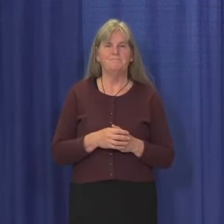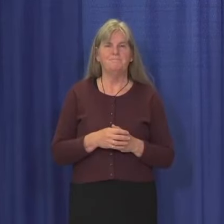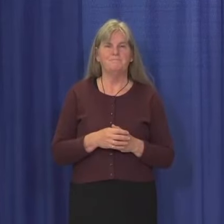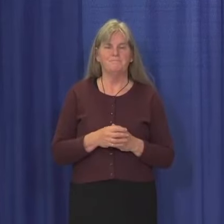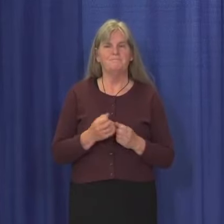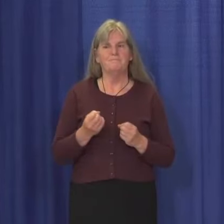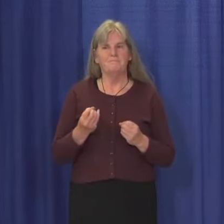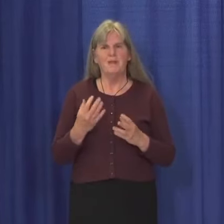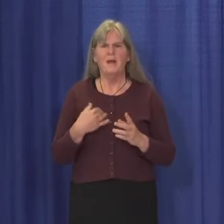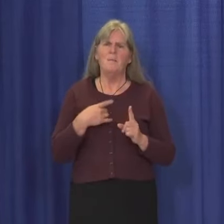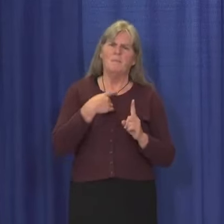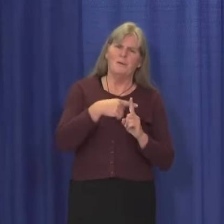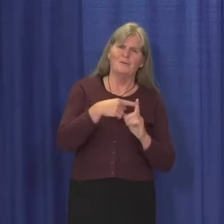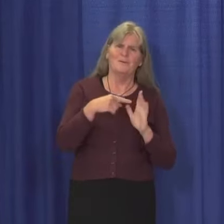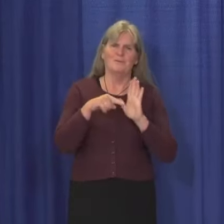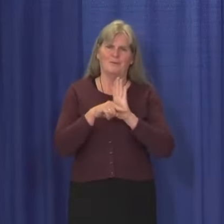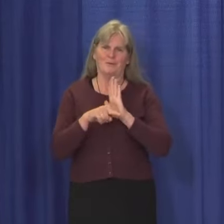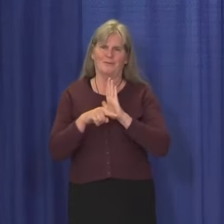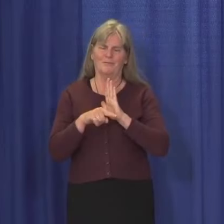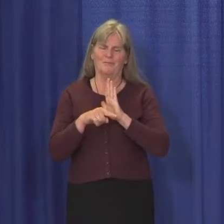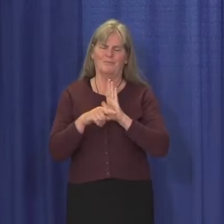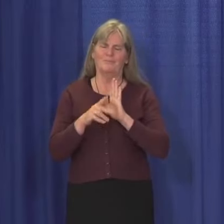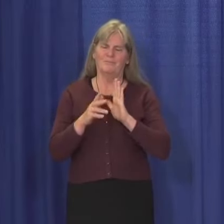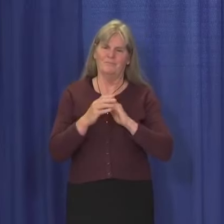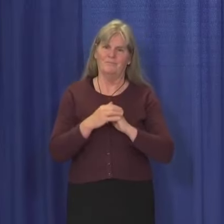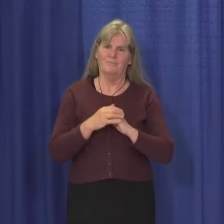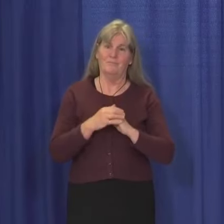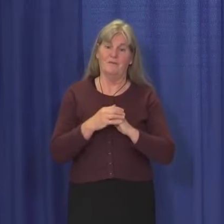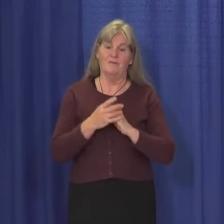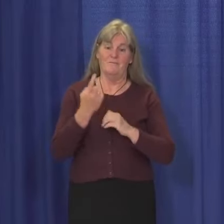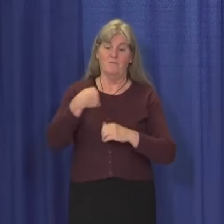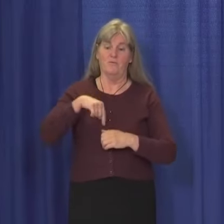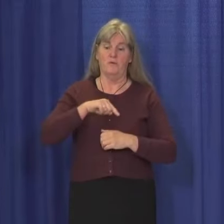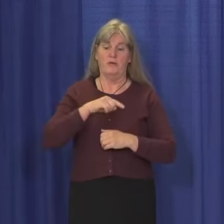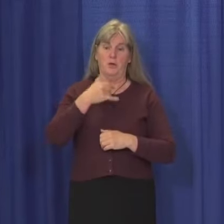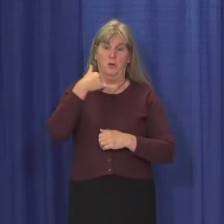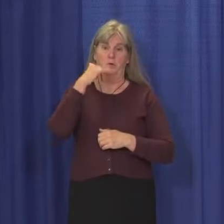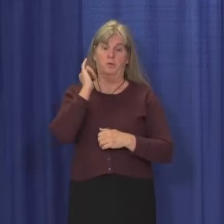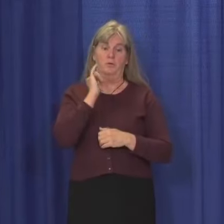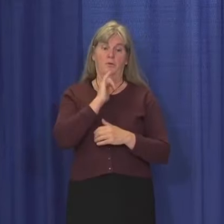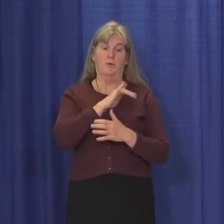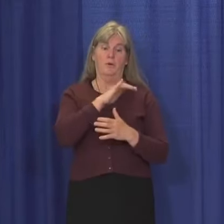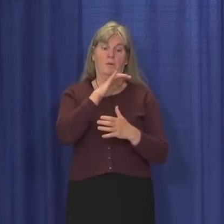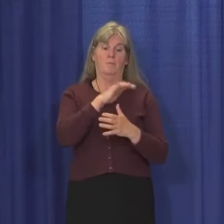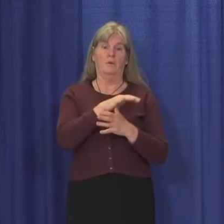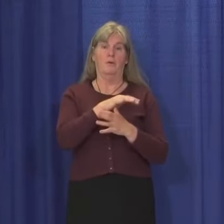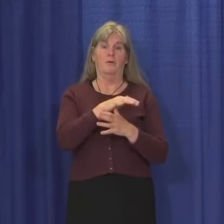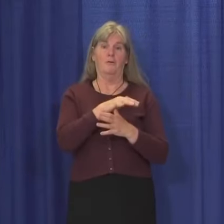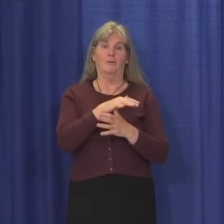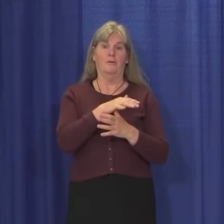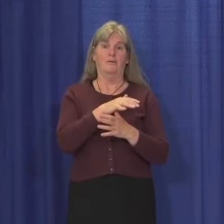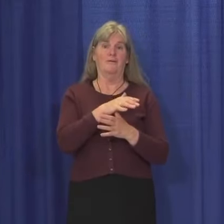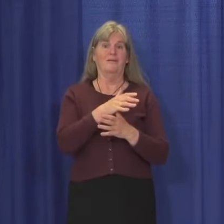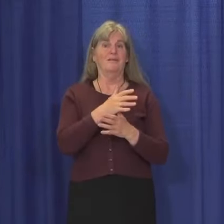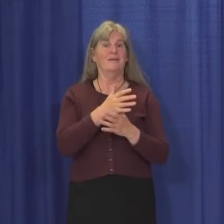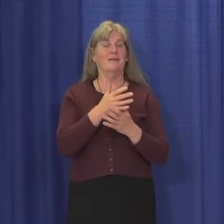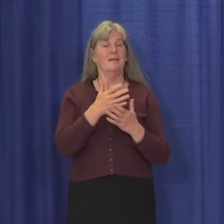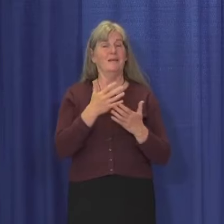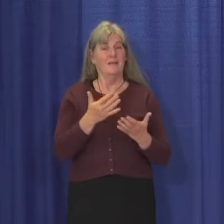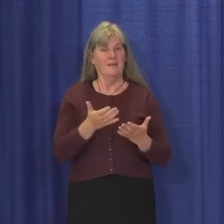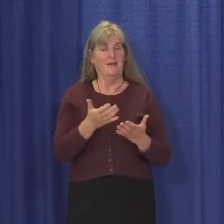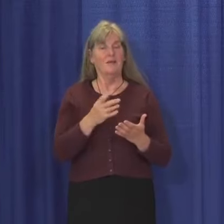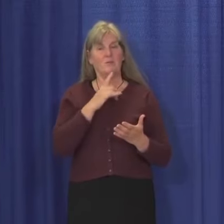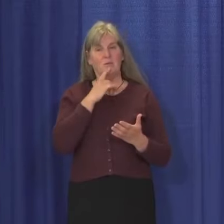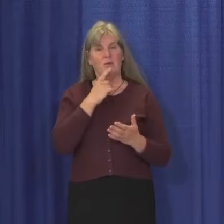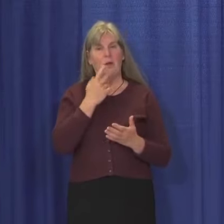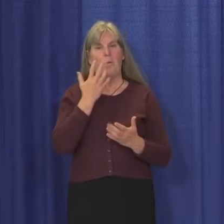many pros and cons, let's say, and I think the priority for us in our jurisdiction is to really get to